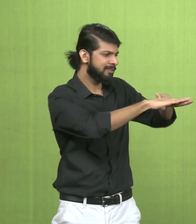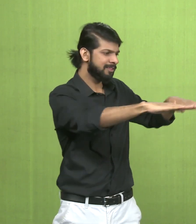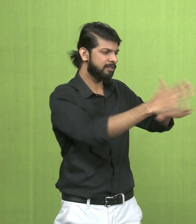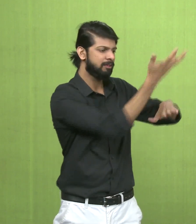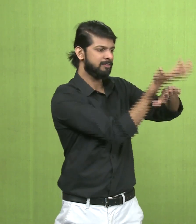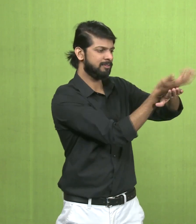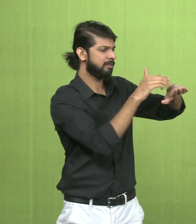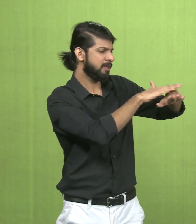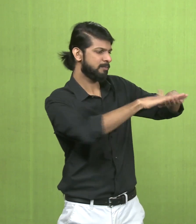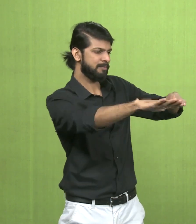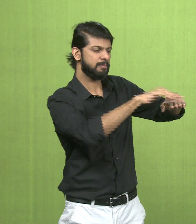plank.